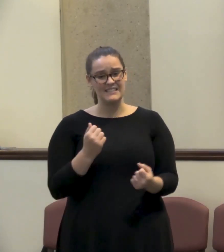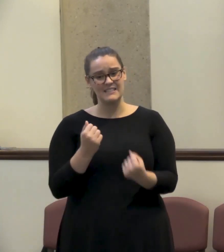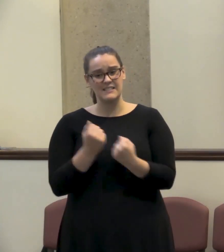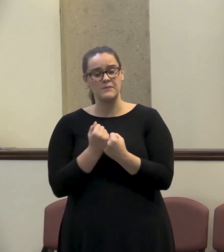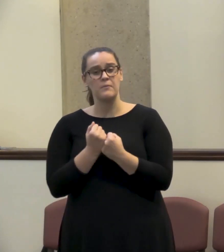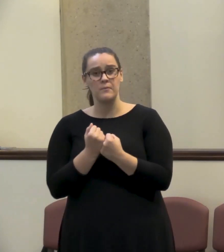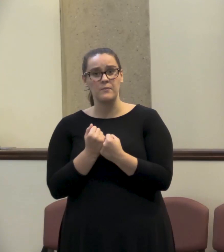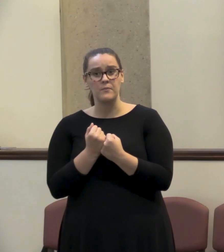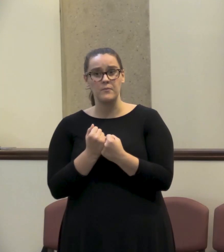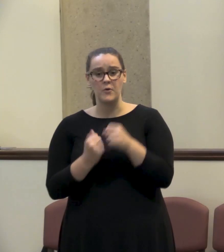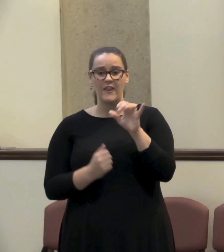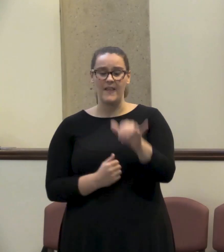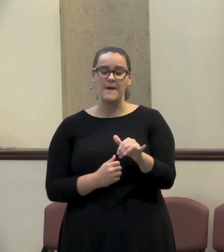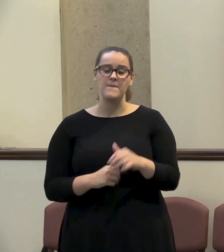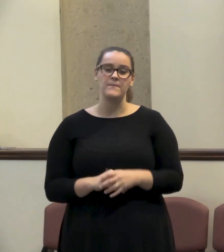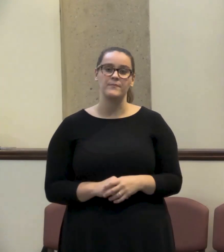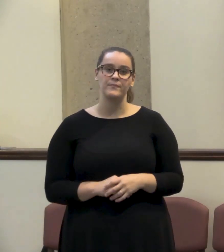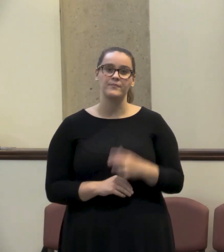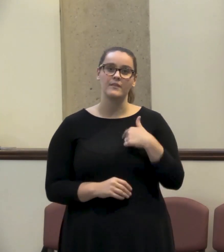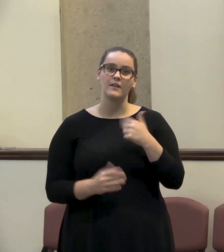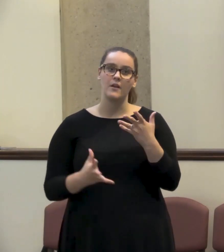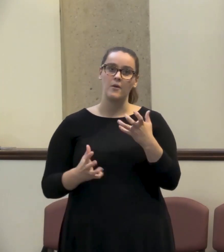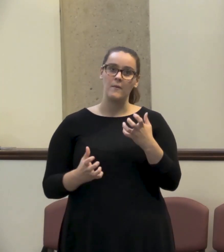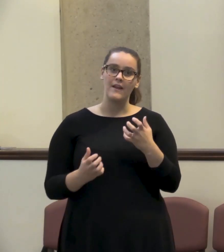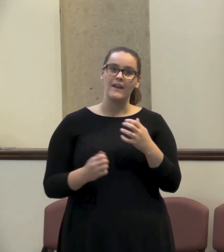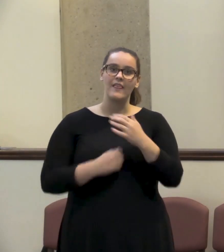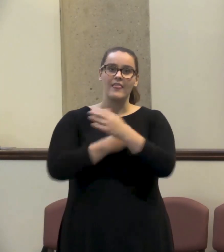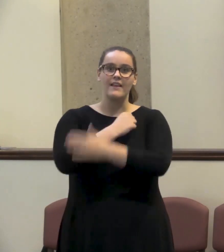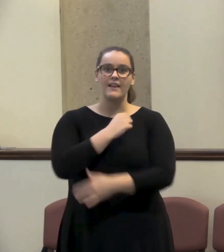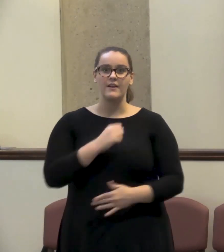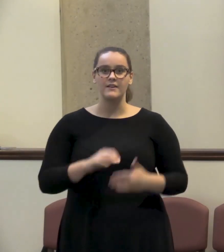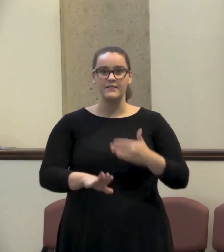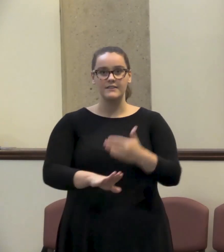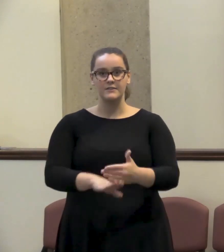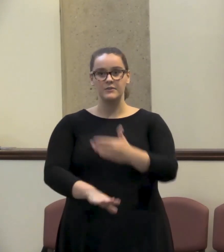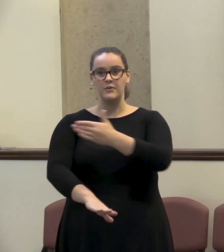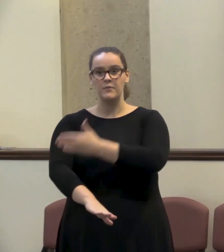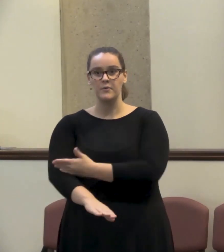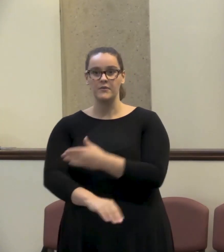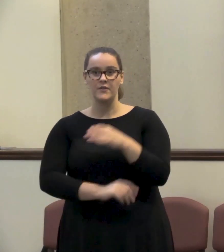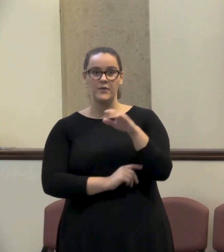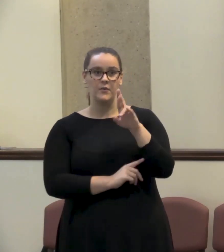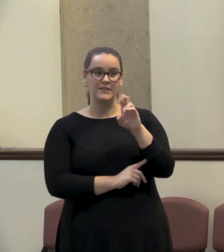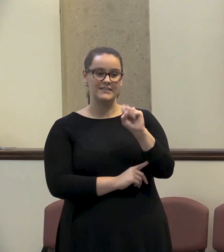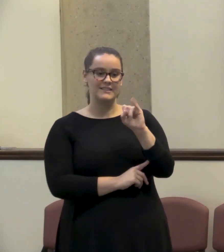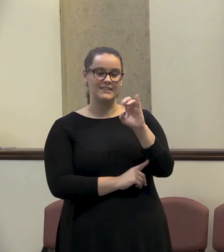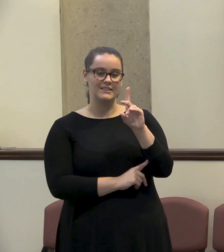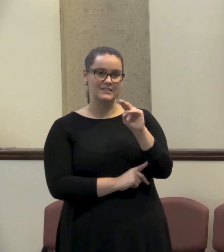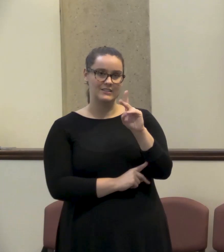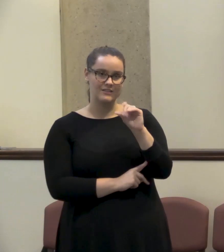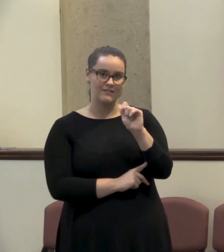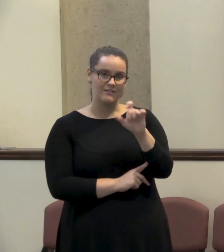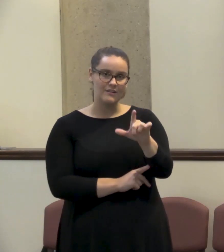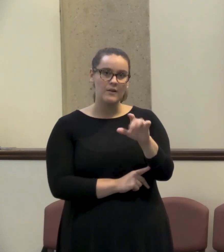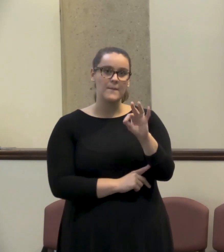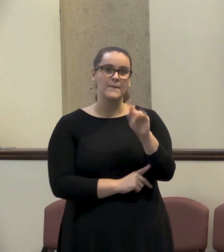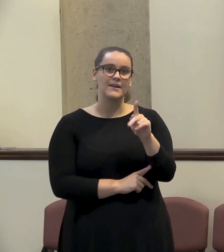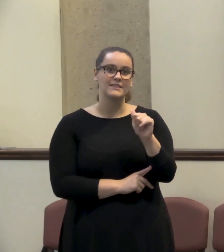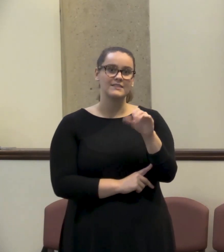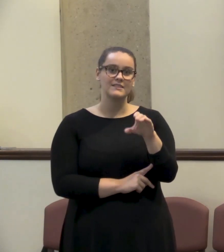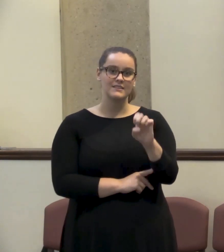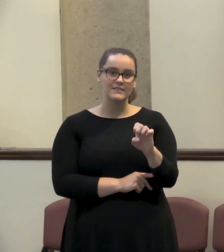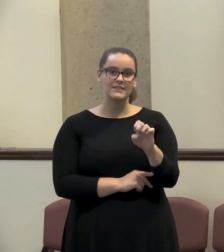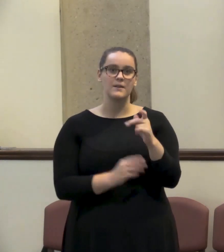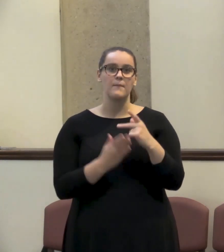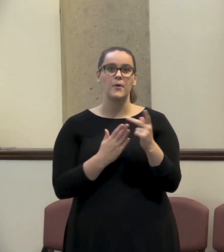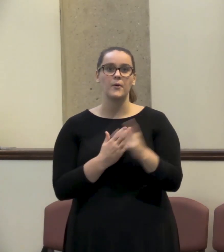the county take another leap at the residential PACE program. Does anybody know what residential PACE is? A couple of you. Okay, so this is what the deal